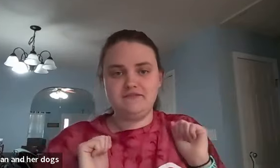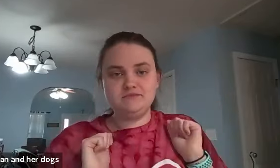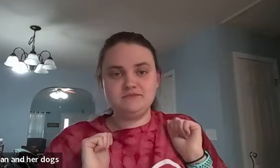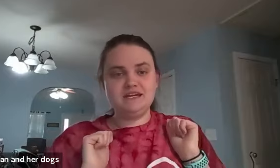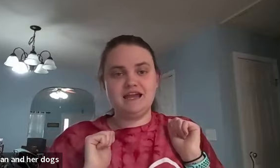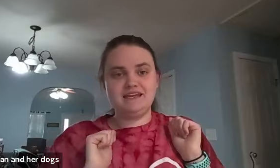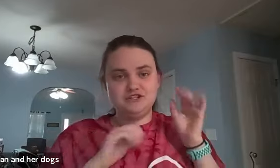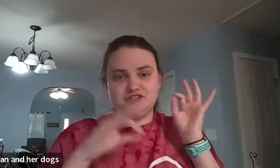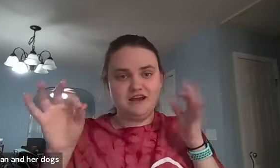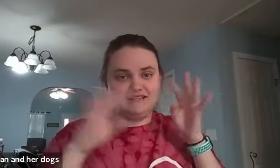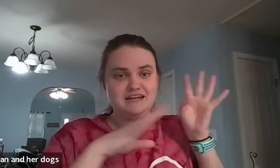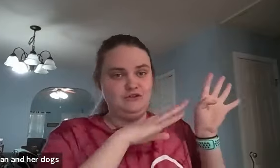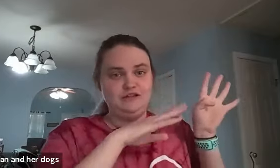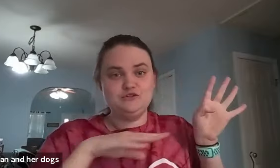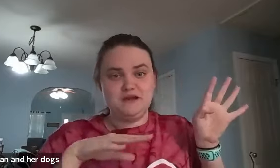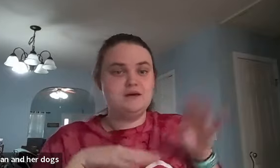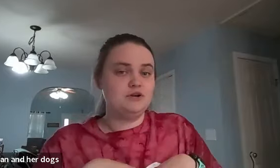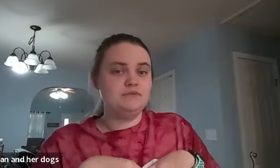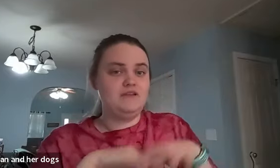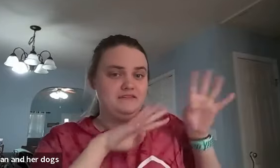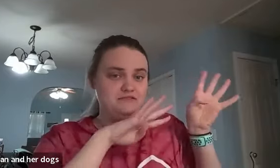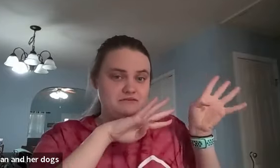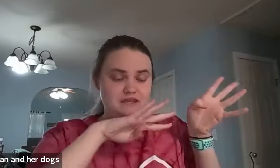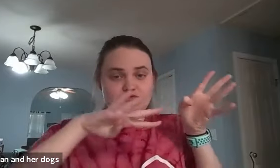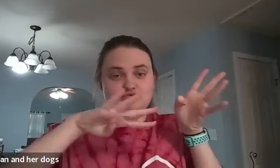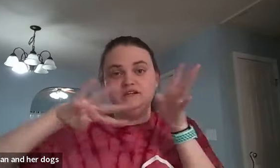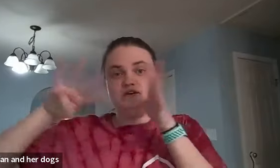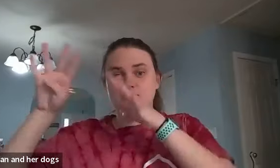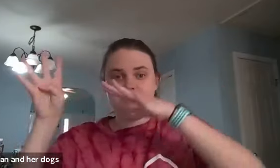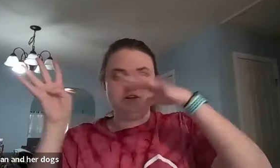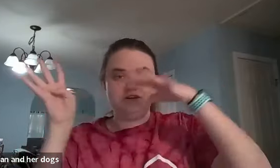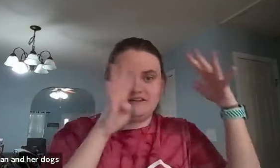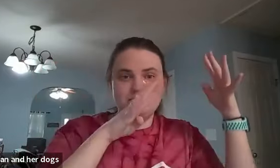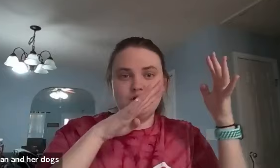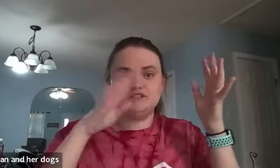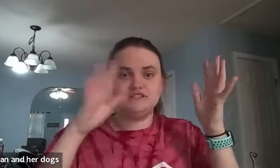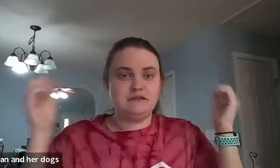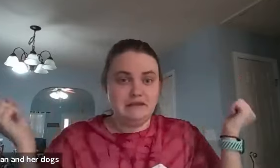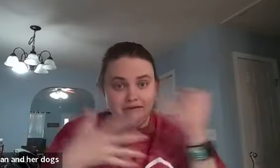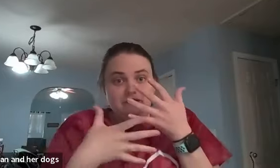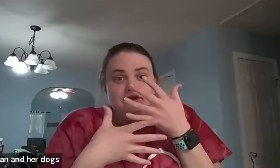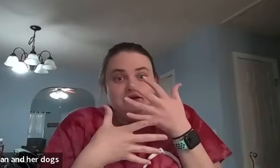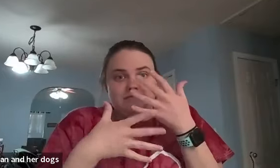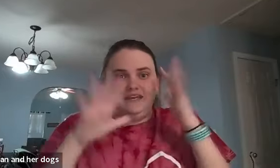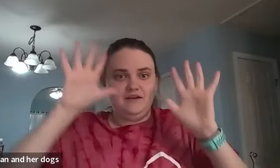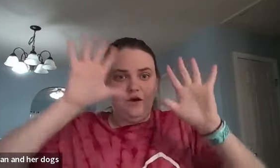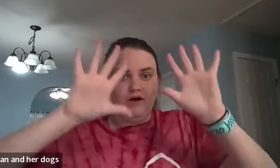I'm doing it, I get too distracted and I'll like lose my number. But like, it's really cool because you can make like the motions of being like making all